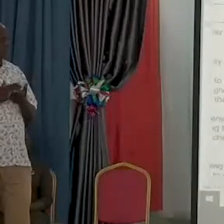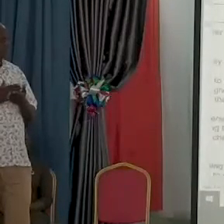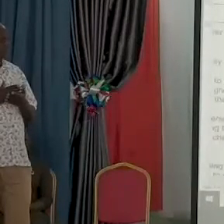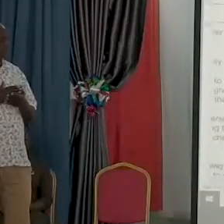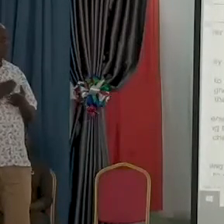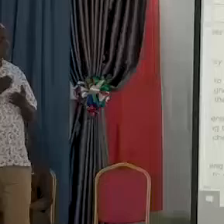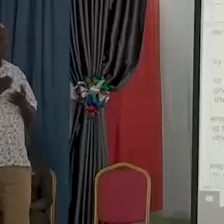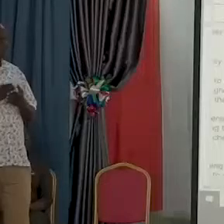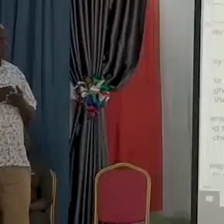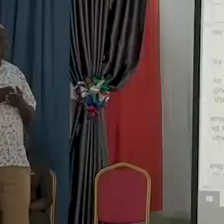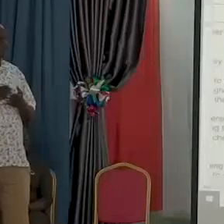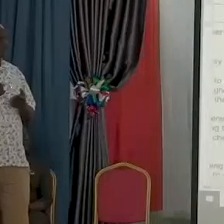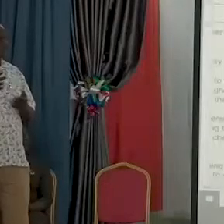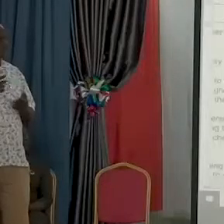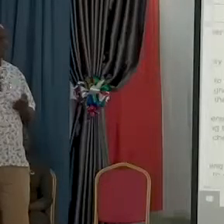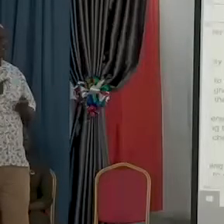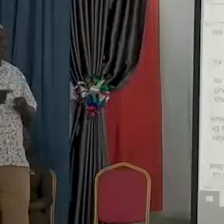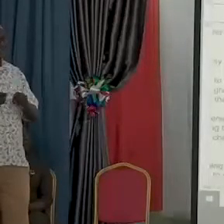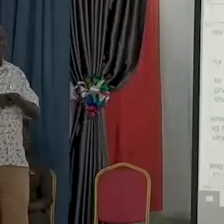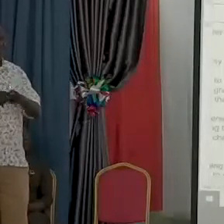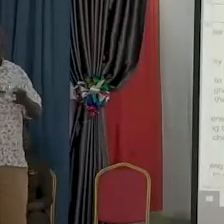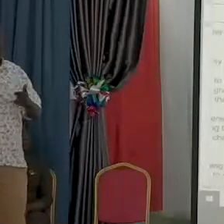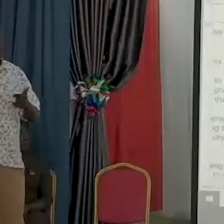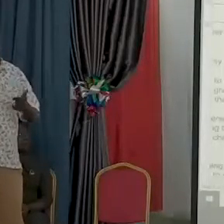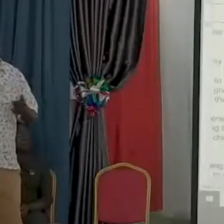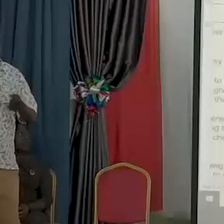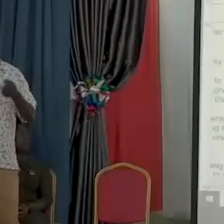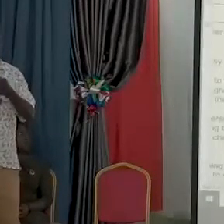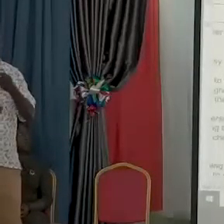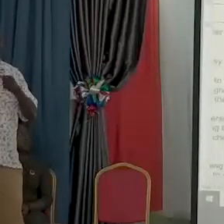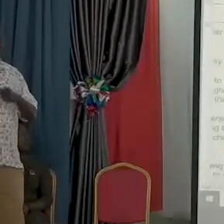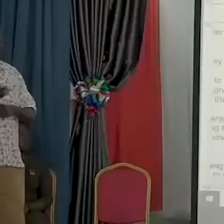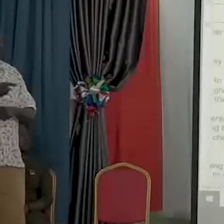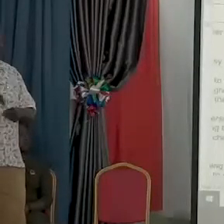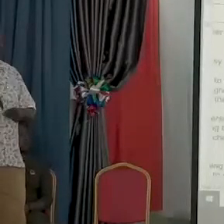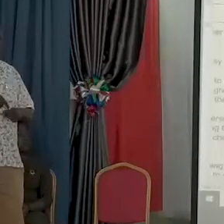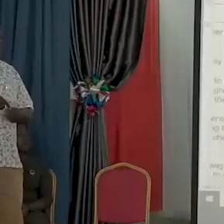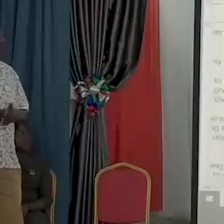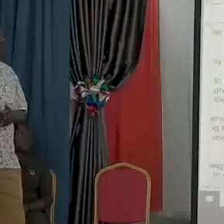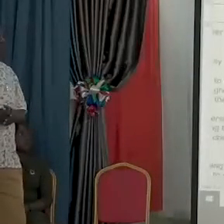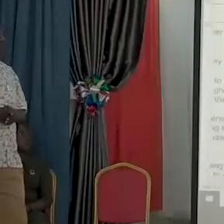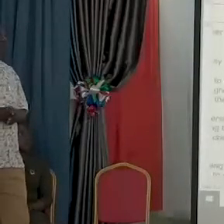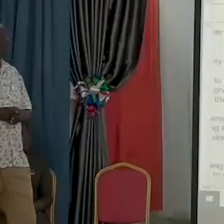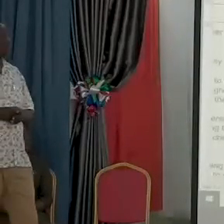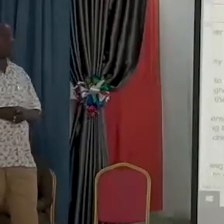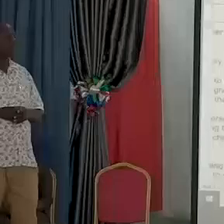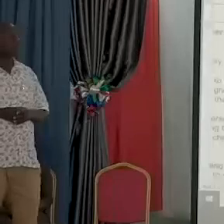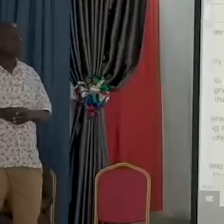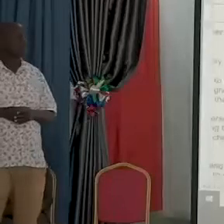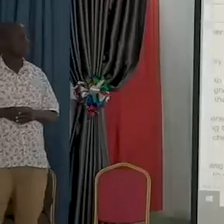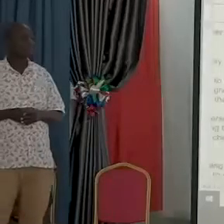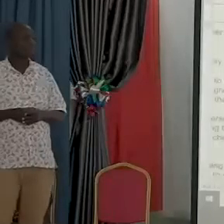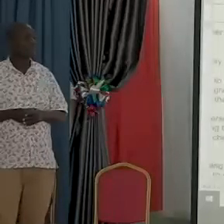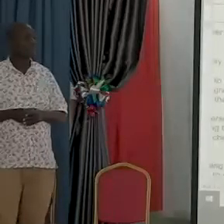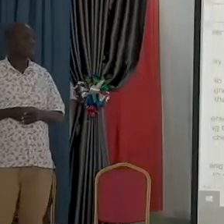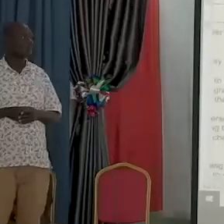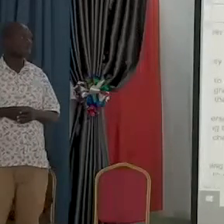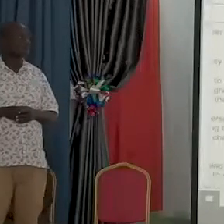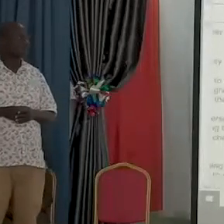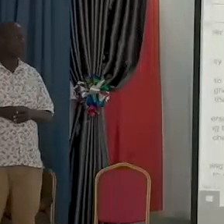have to rely on someone for such an important skill as mobility. My friend over here